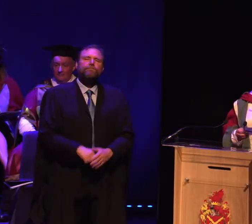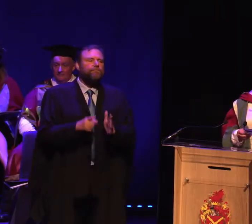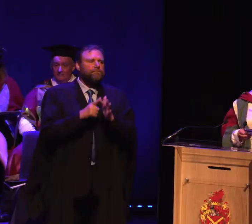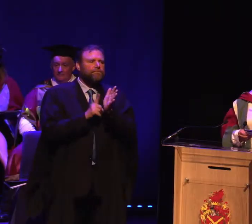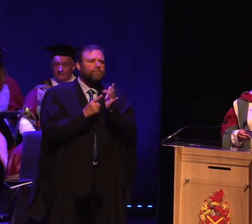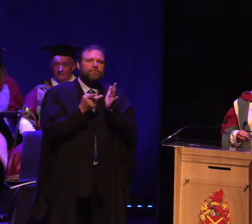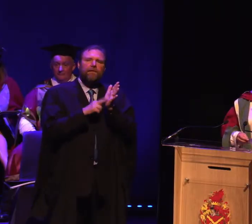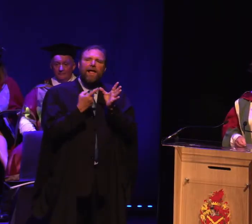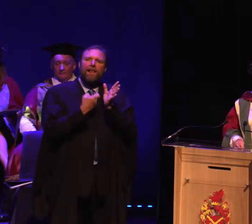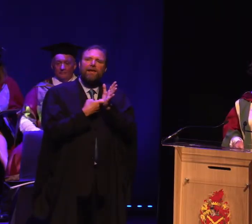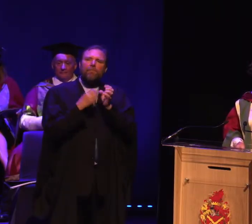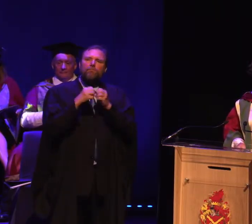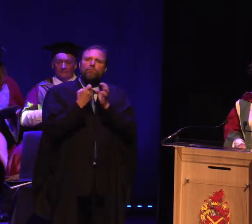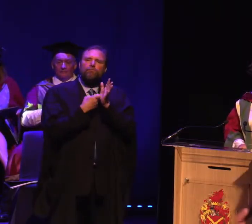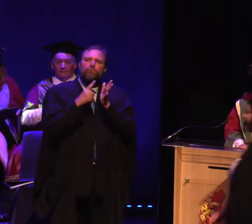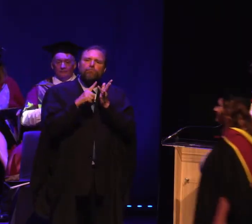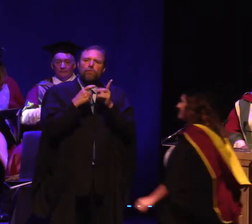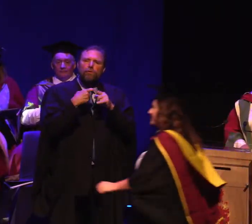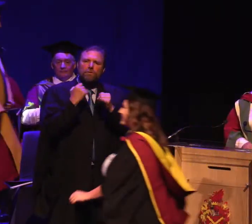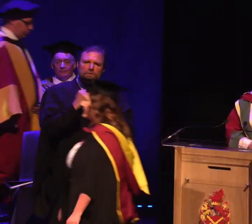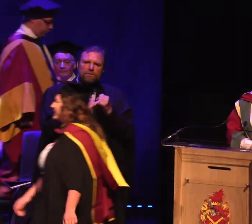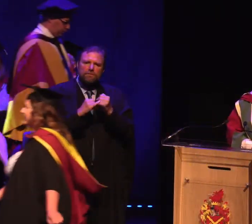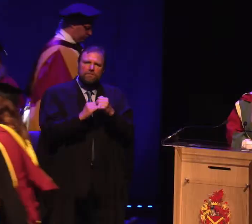Eleanor Brooks.